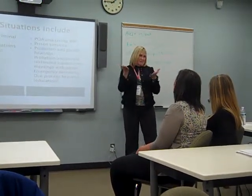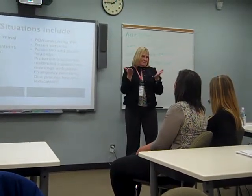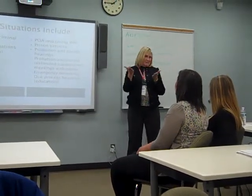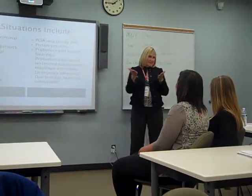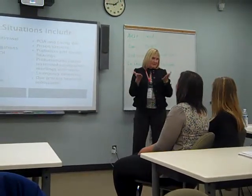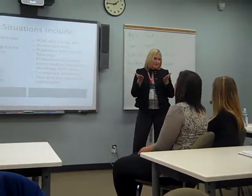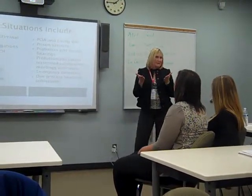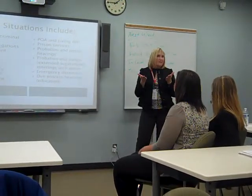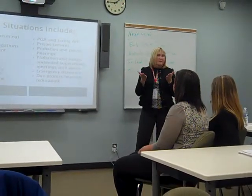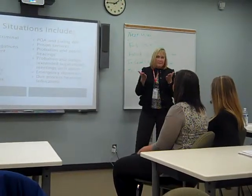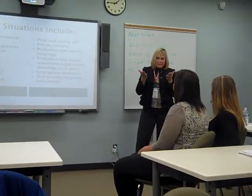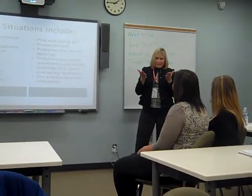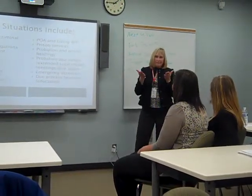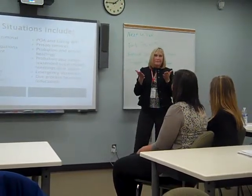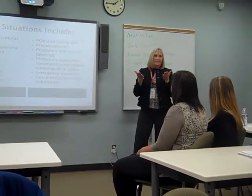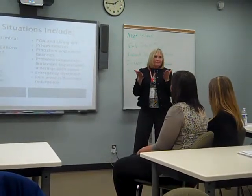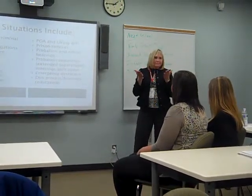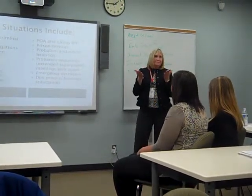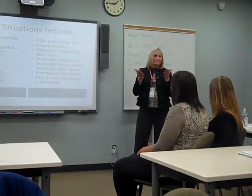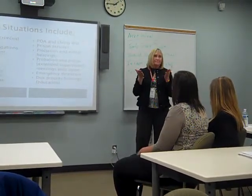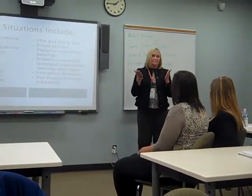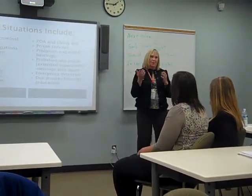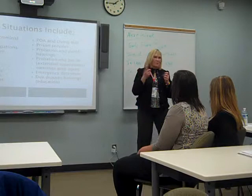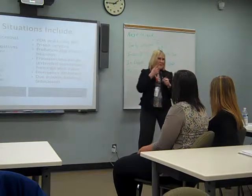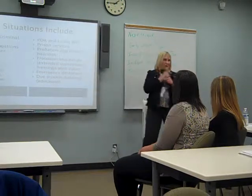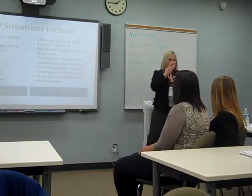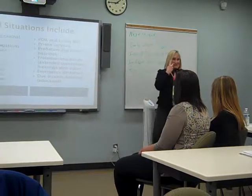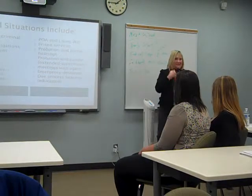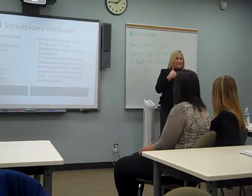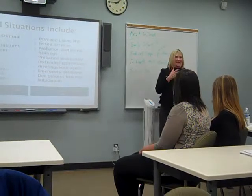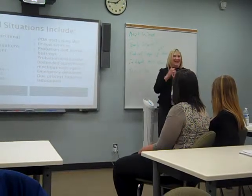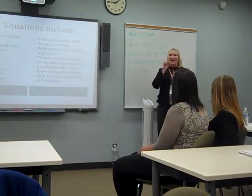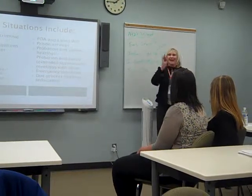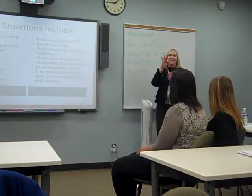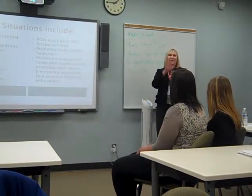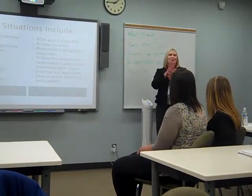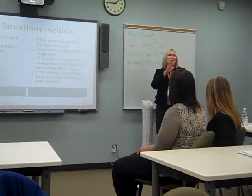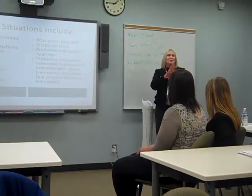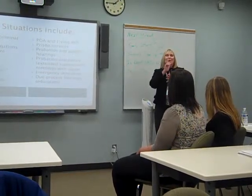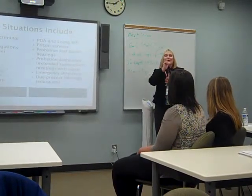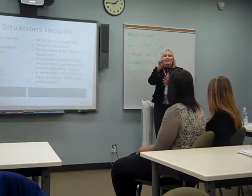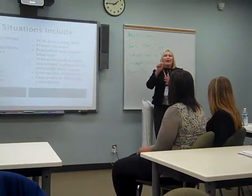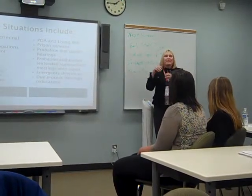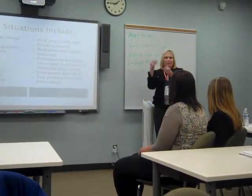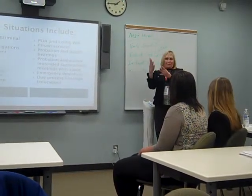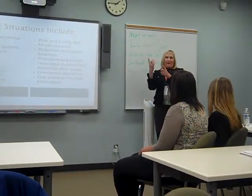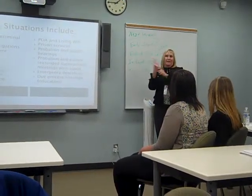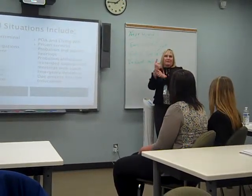if the school is not providing appropriate services. Is it hard to see me a little bit? Sorry.